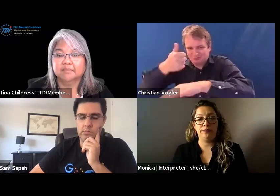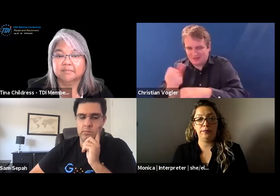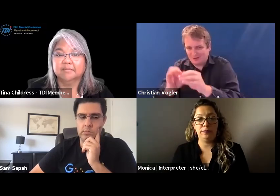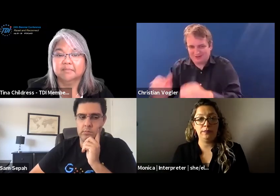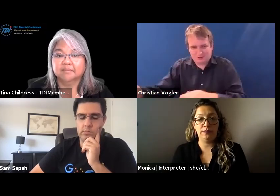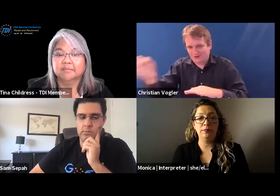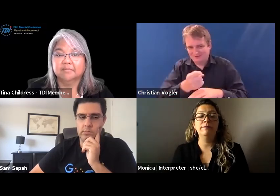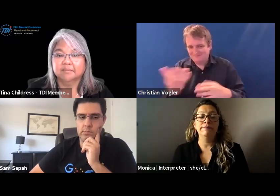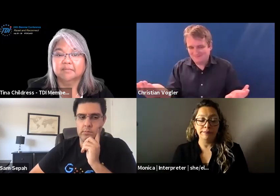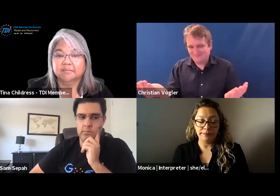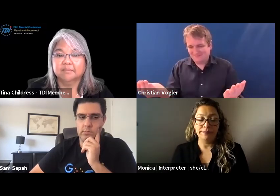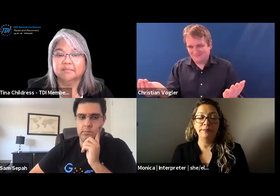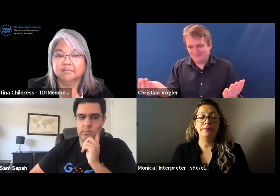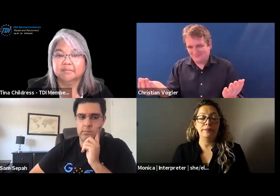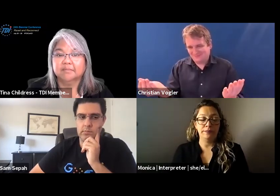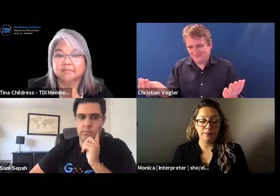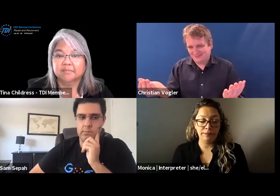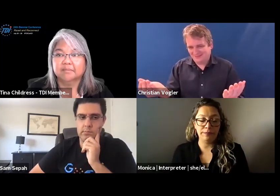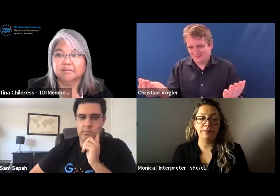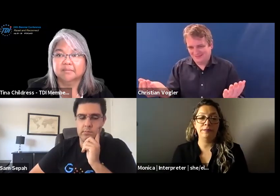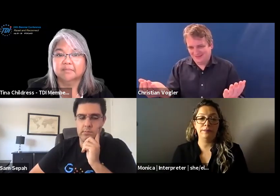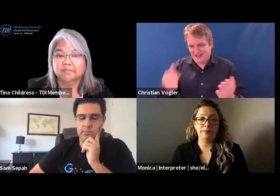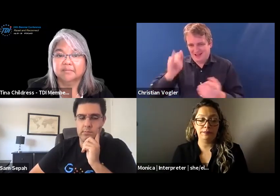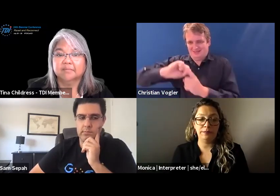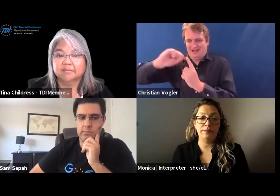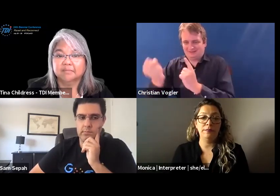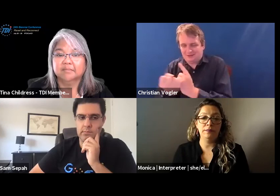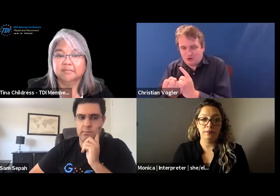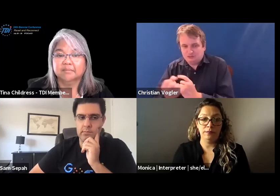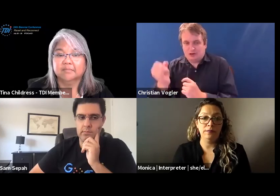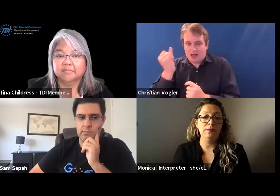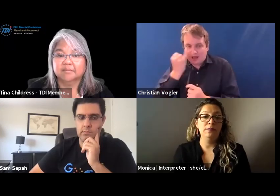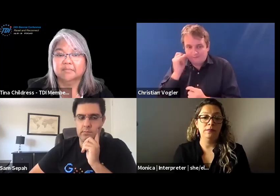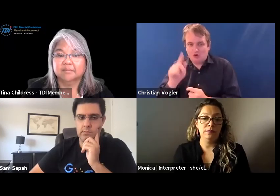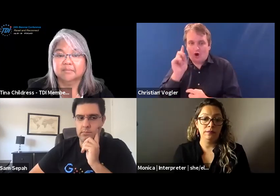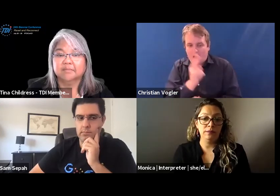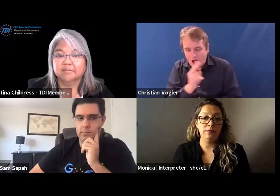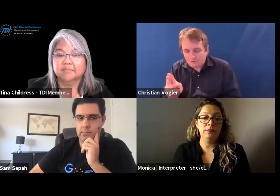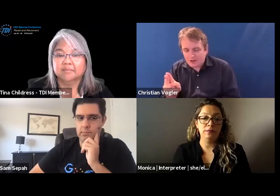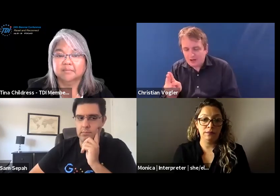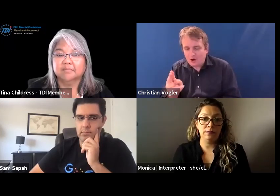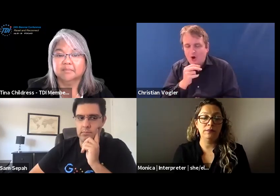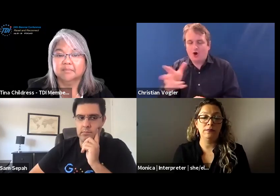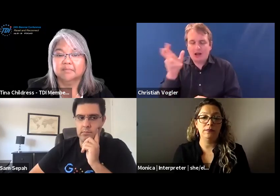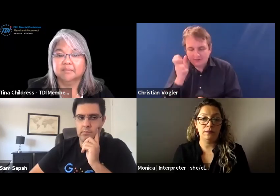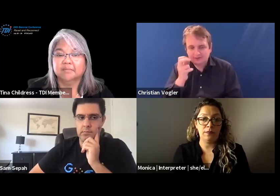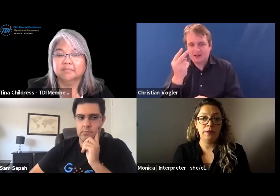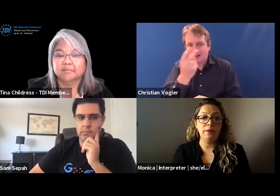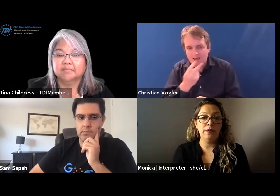minute, you're not going to have time to call for an interpreter. And in that situation, if you're hard of